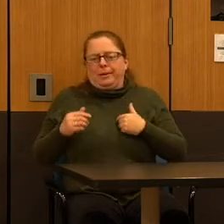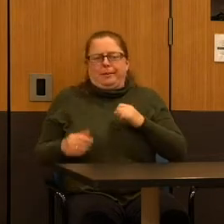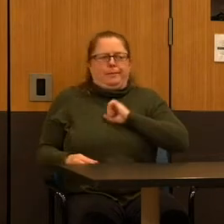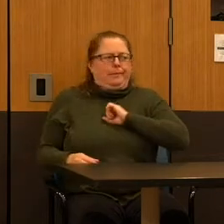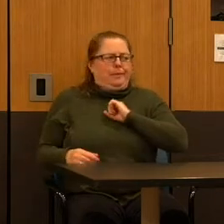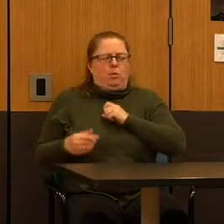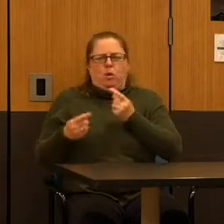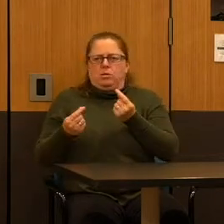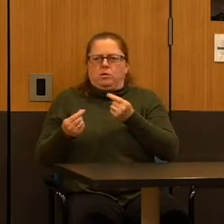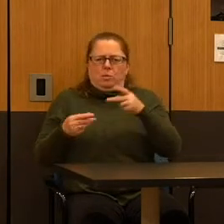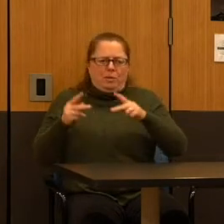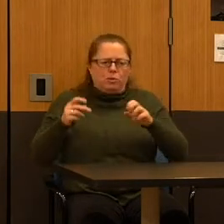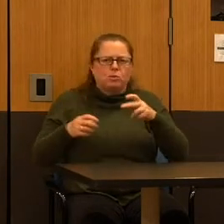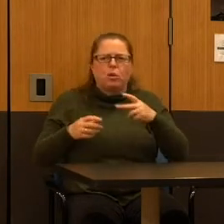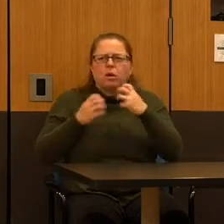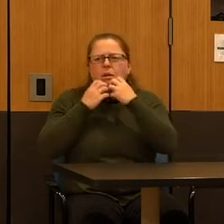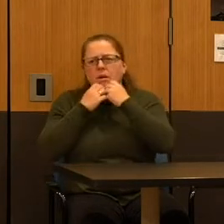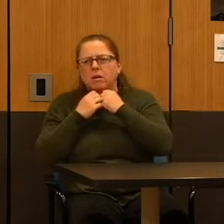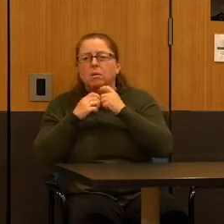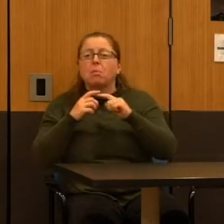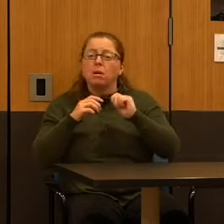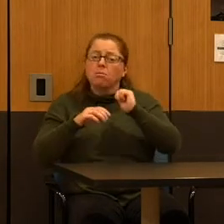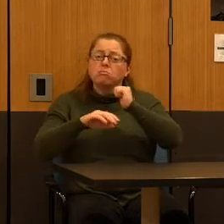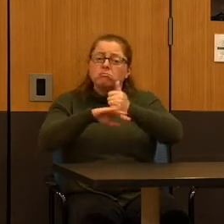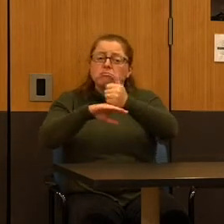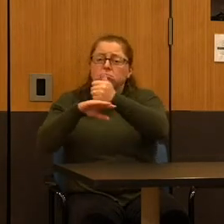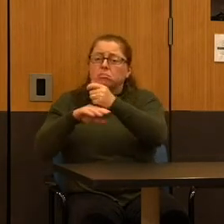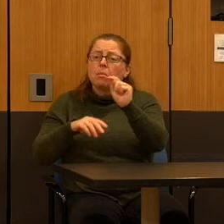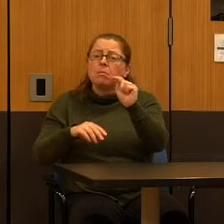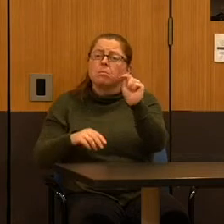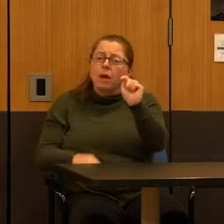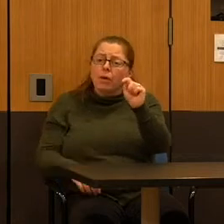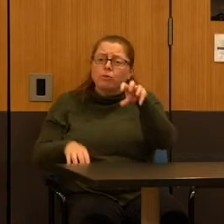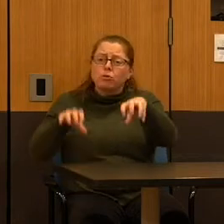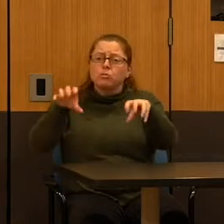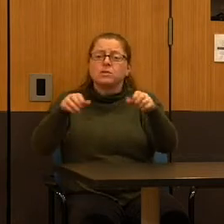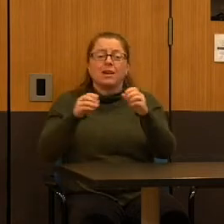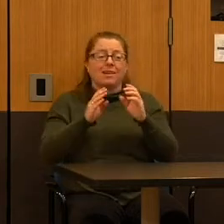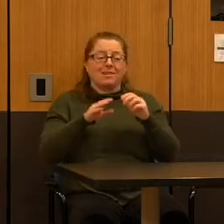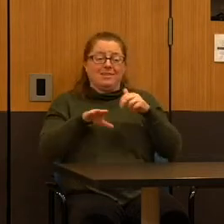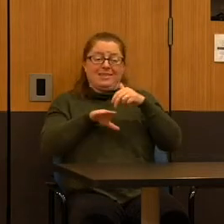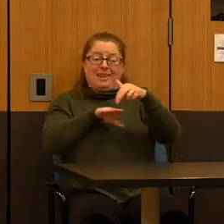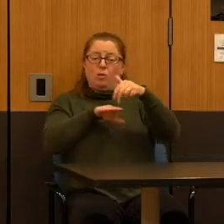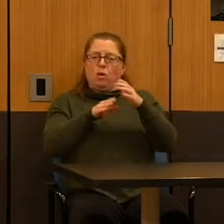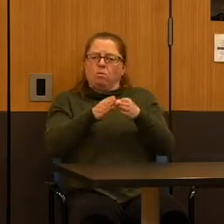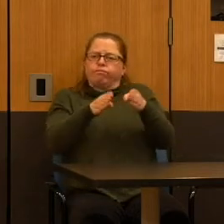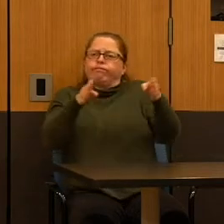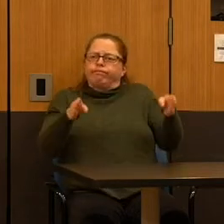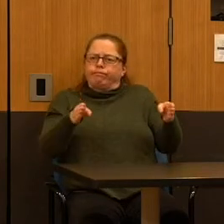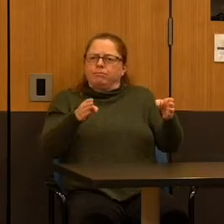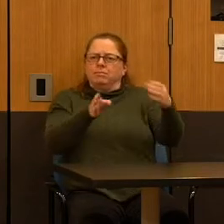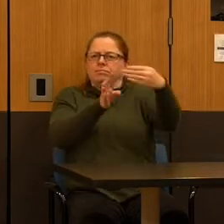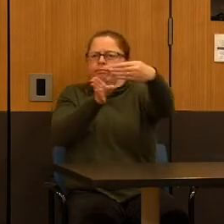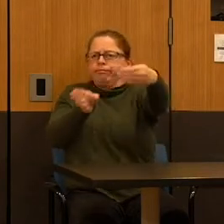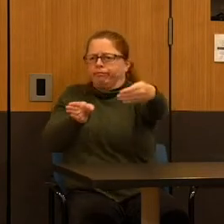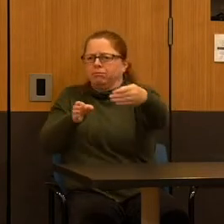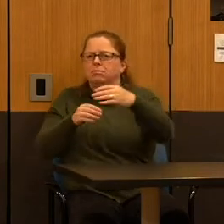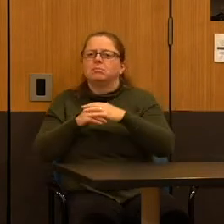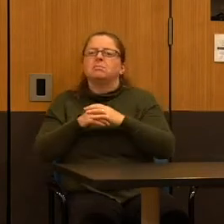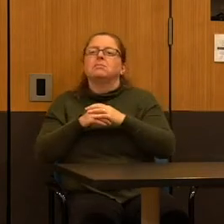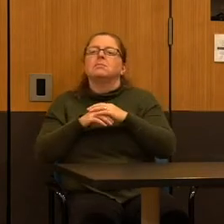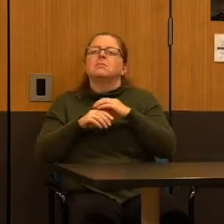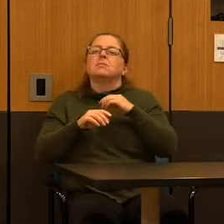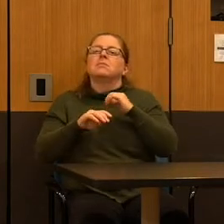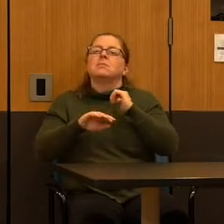But they also like build public bathrooms and widen the sidewalks. And when they widen the sidewalks, they install